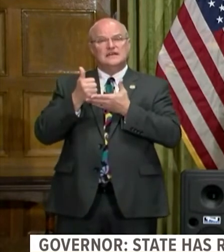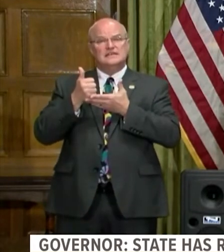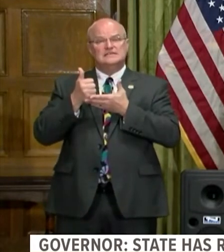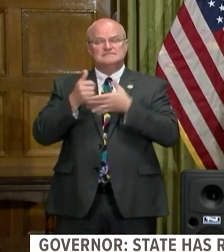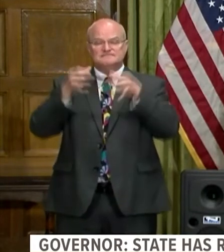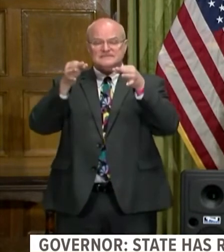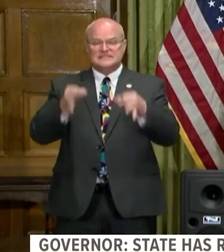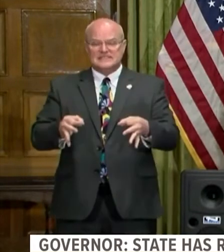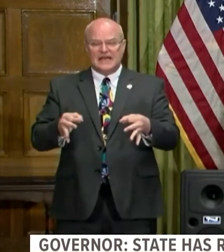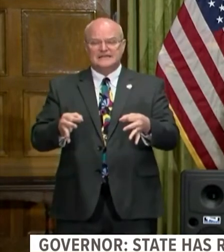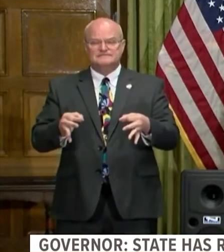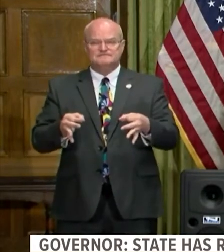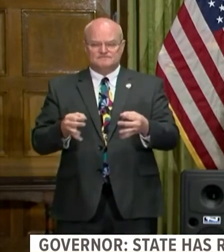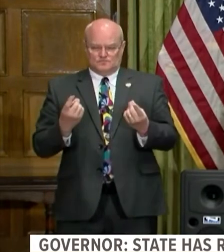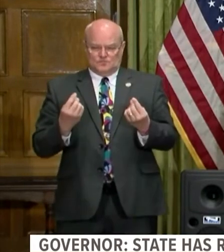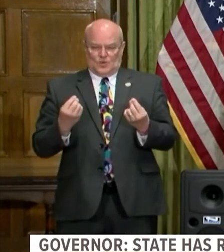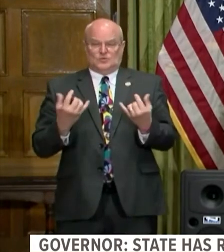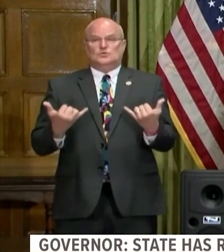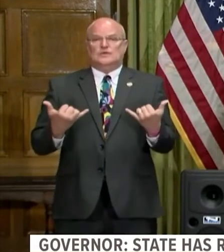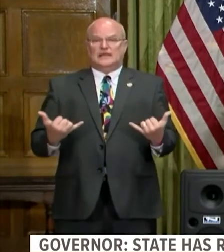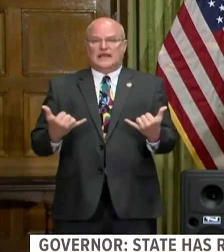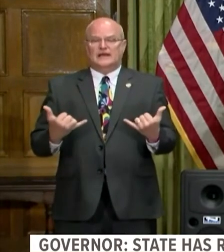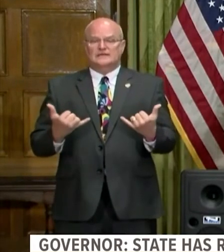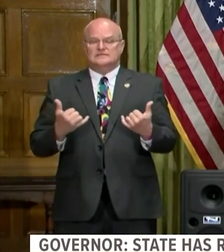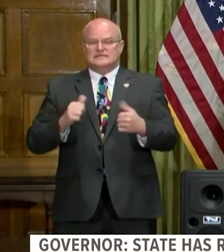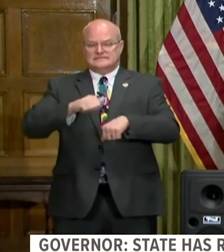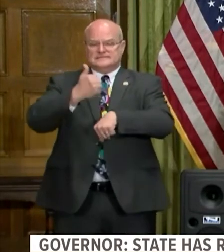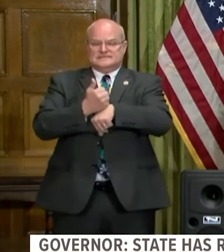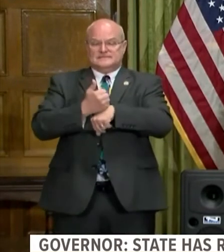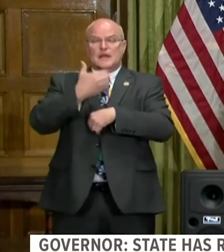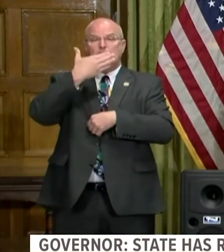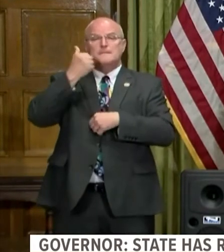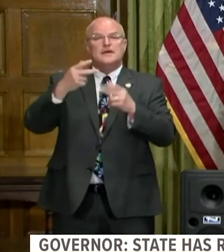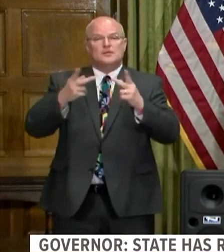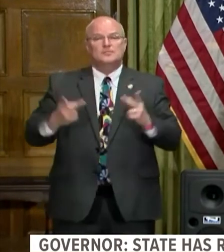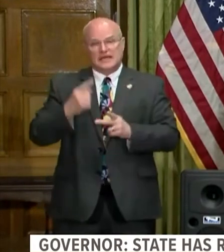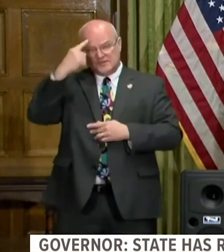decide what we need to do now to put ourselves in a better position for the near future.